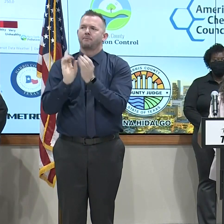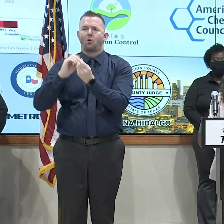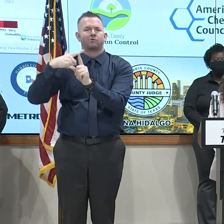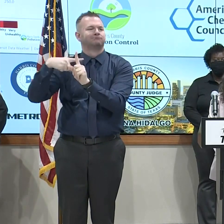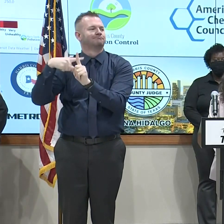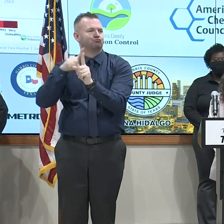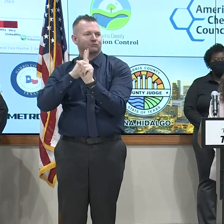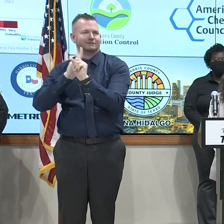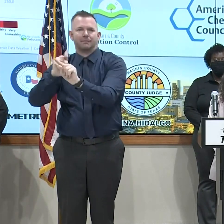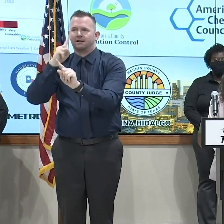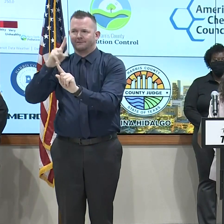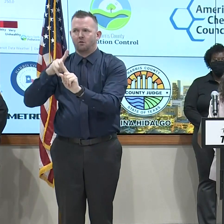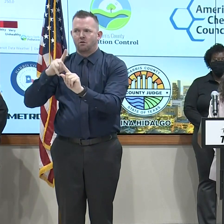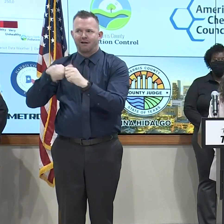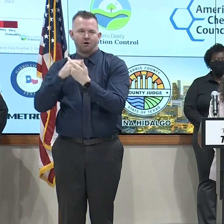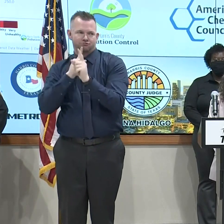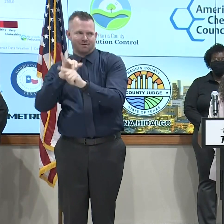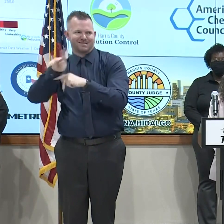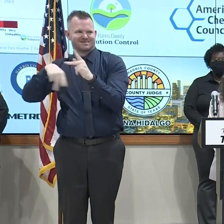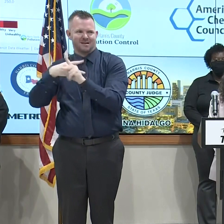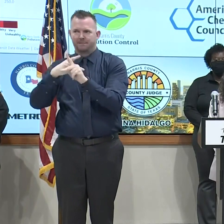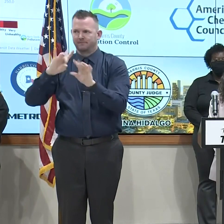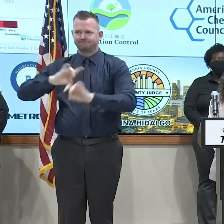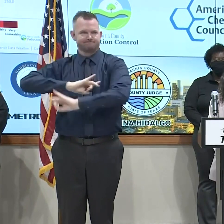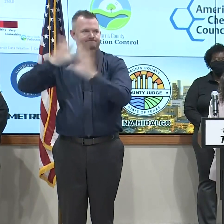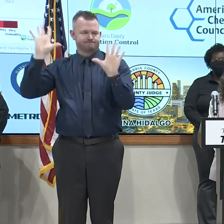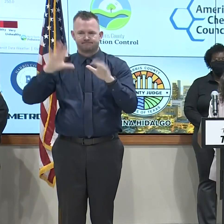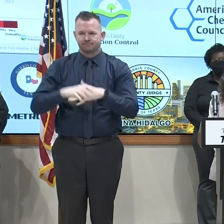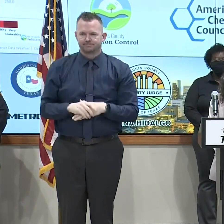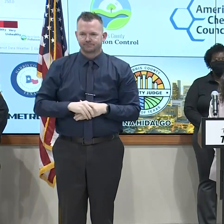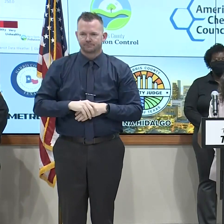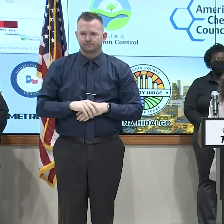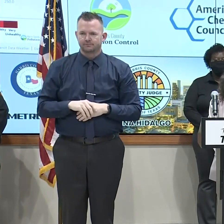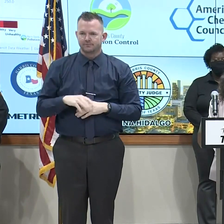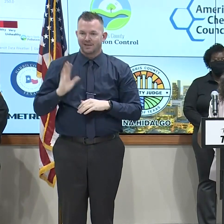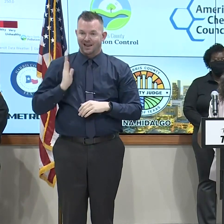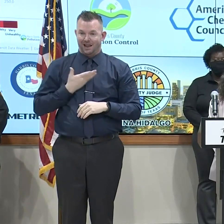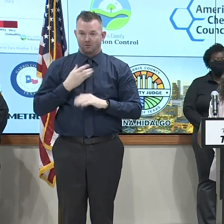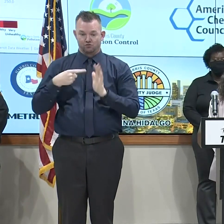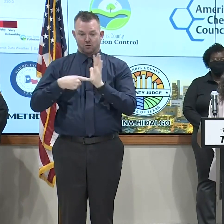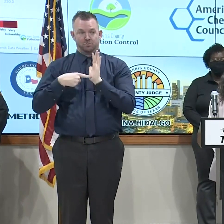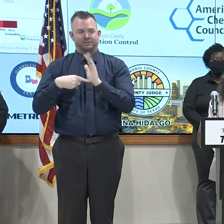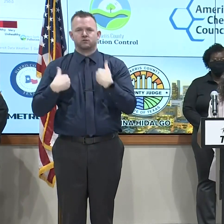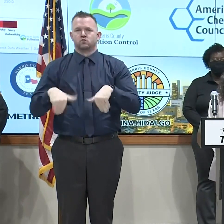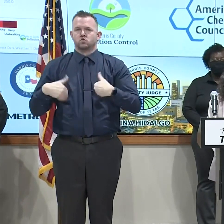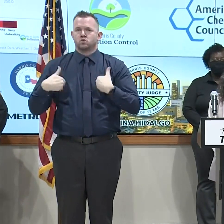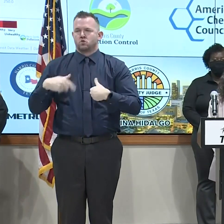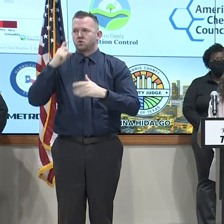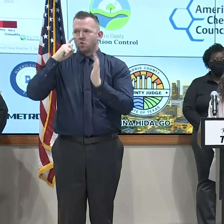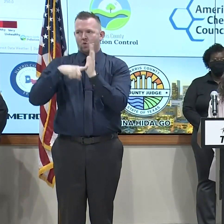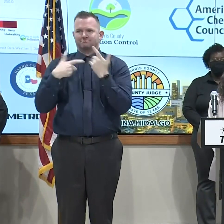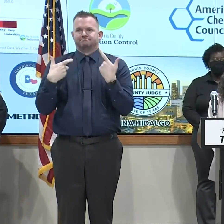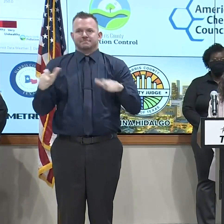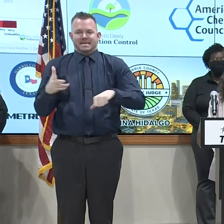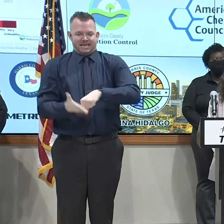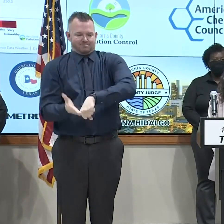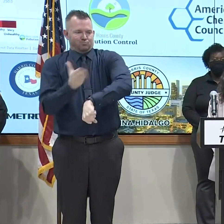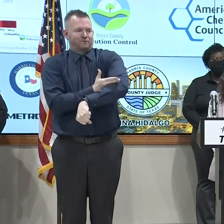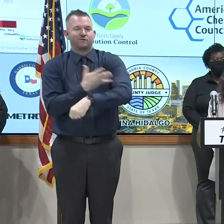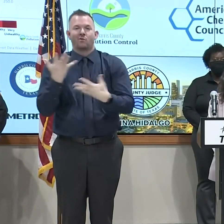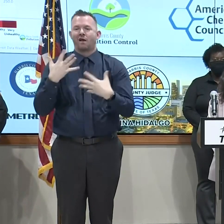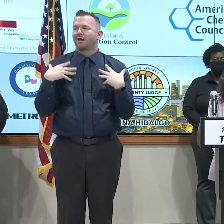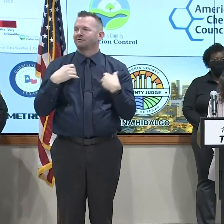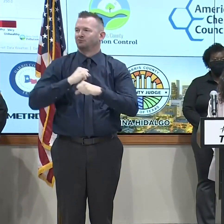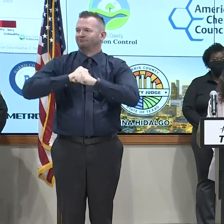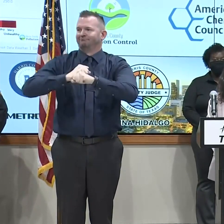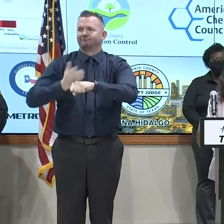thus far represent the most significant enhancement of county environmental protections in at least the last 30